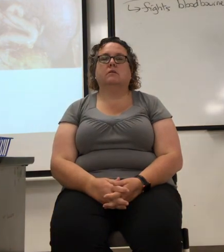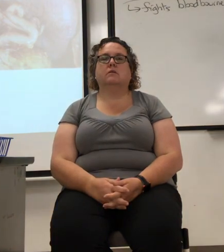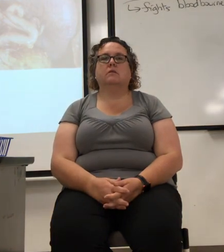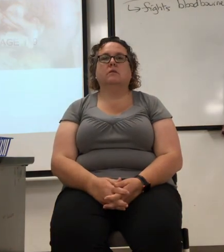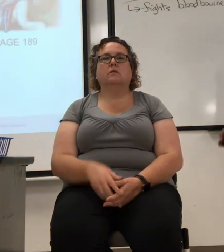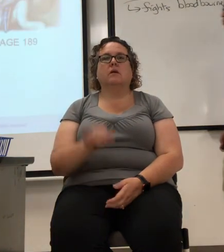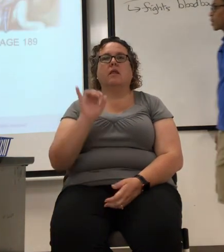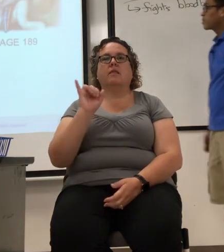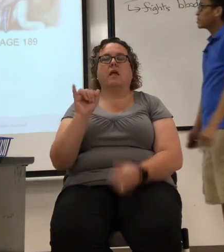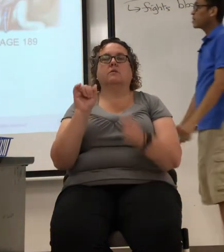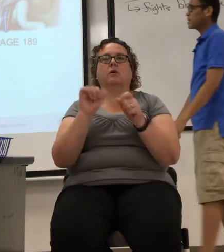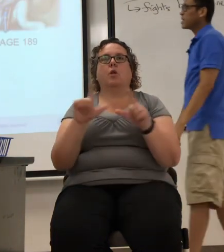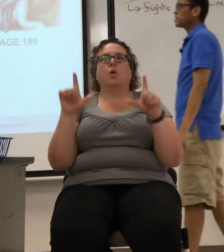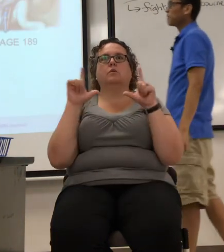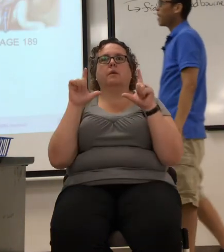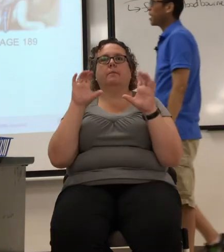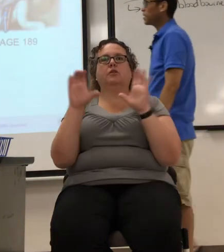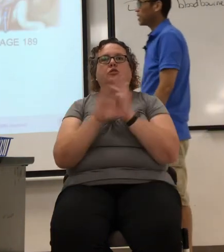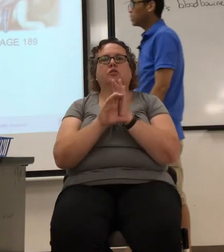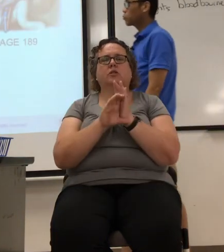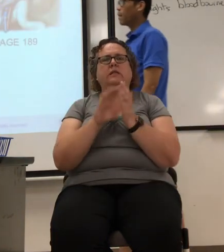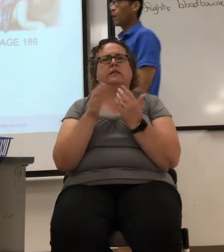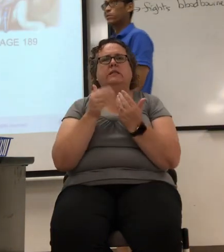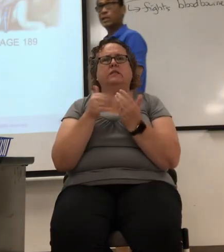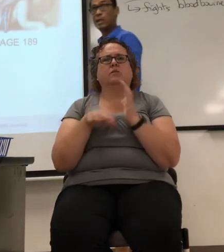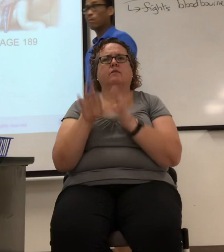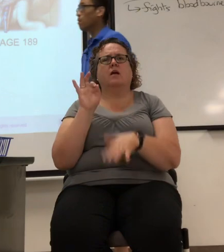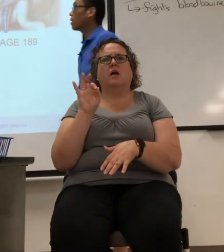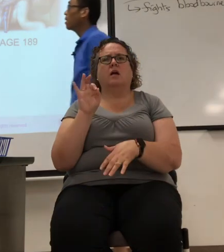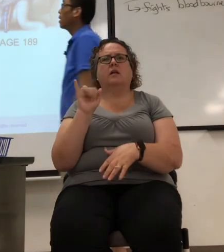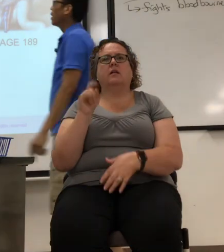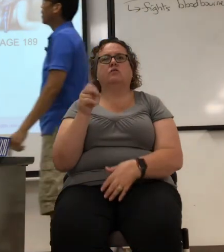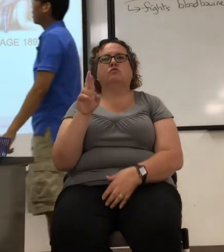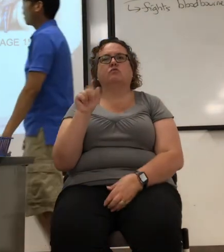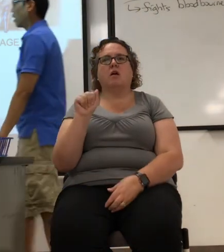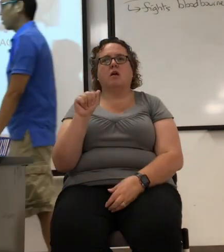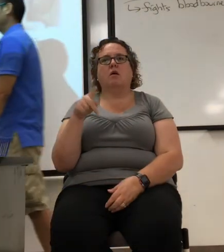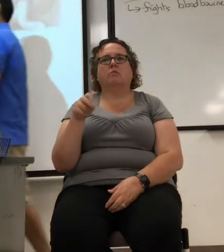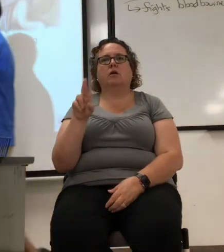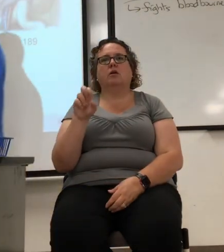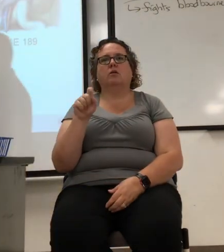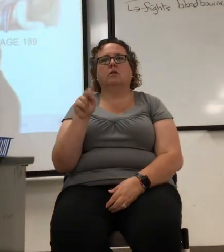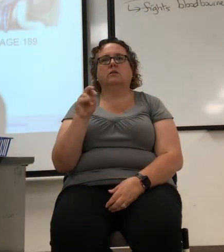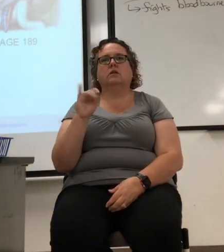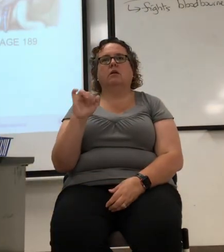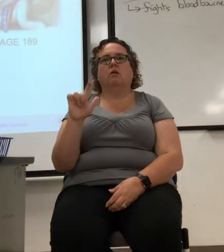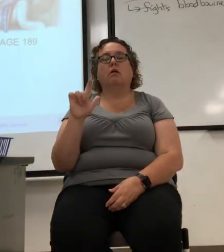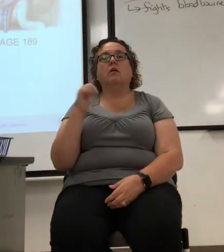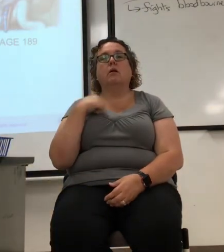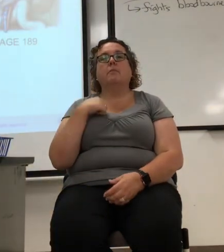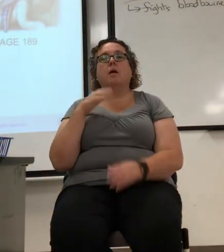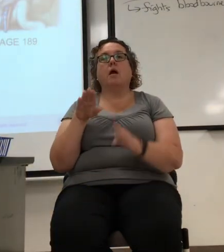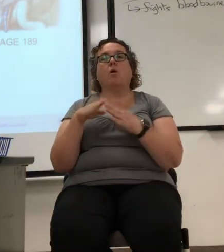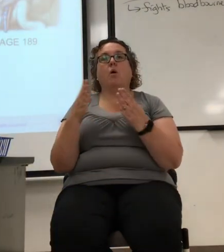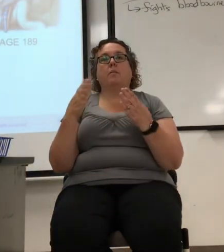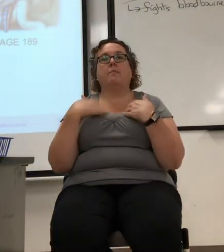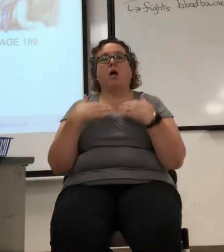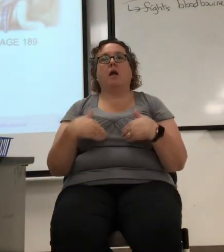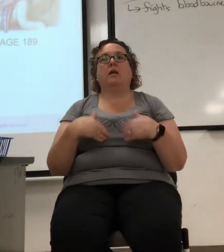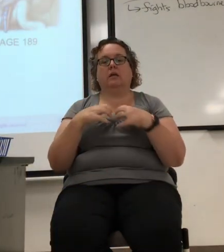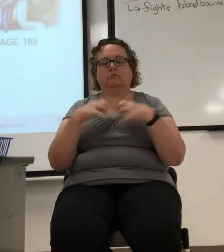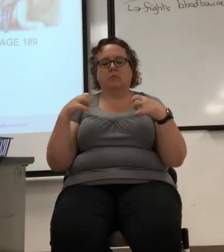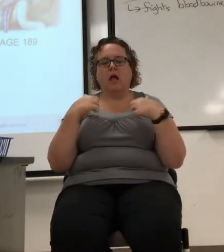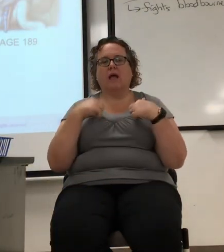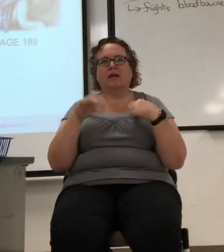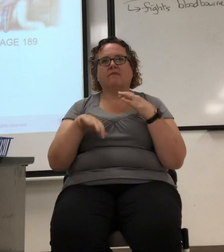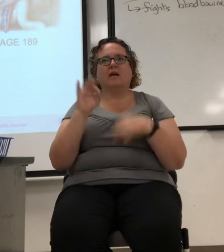That's a close-up picture. I mean, where is it? It's easy to find. It's intraperitoneal. When I open the body cavity on cadavers, I can find it in